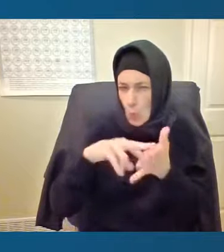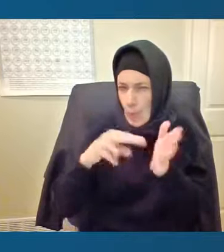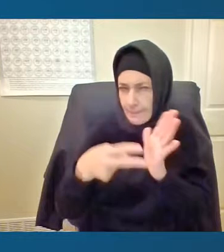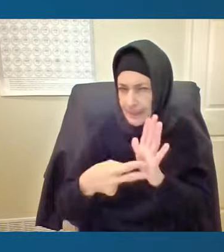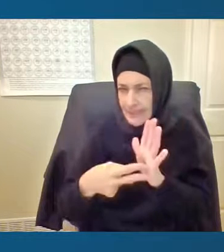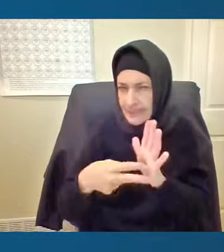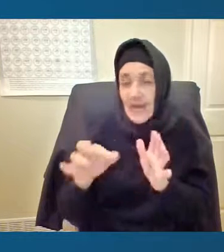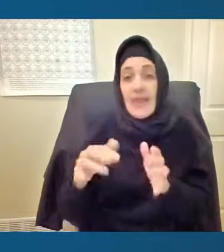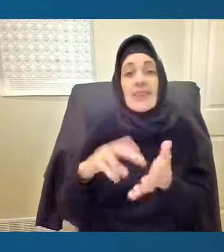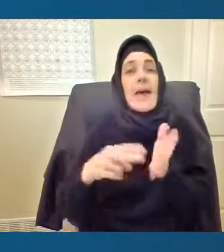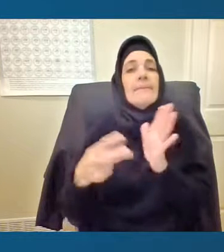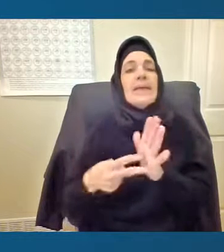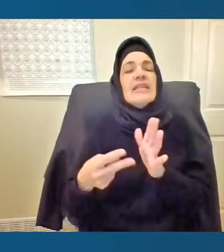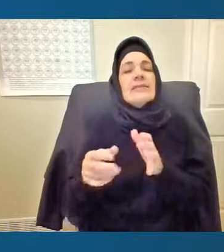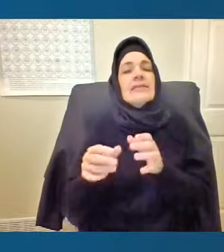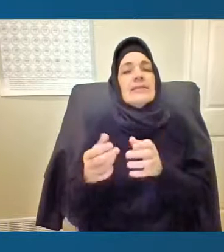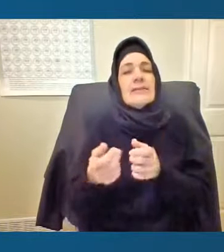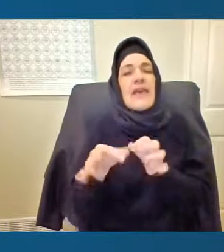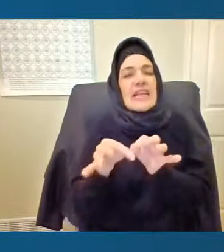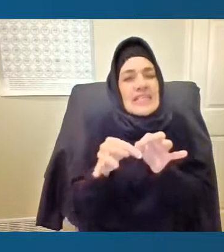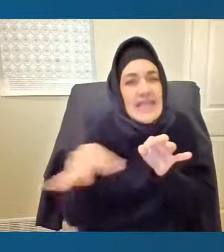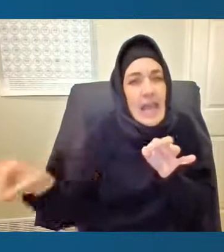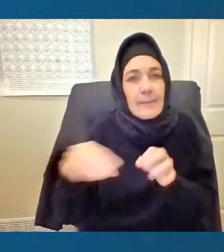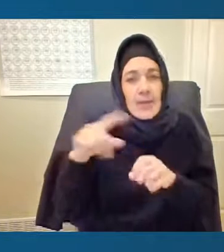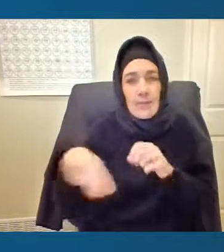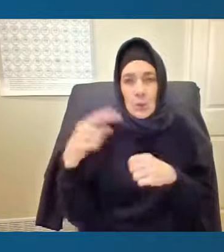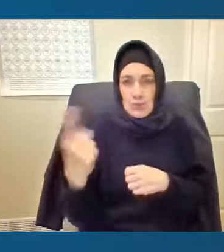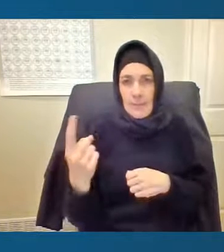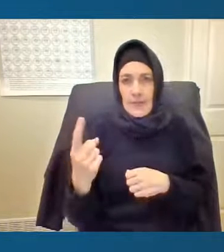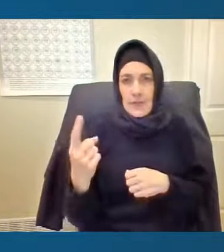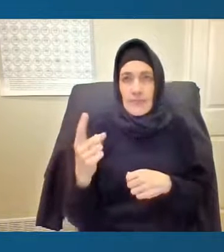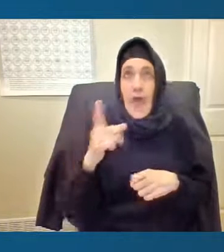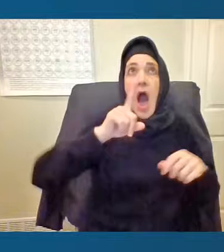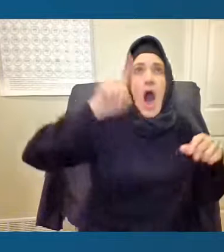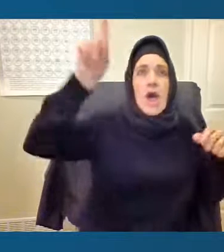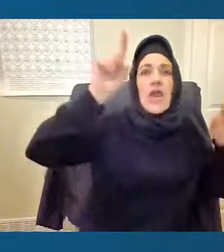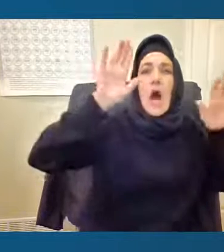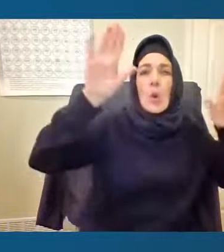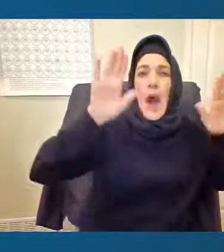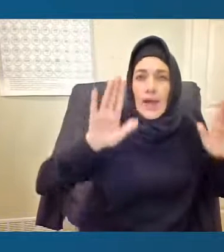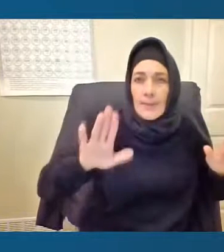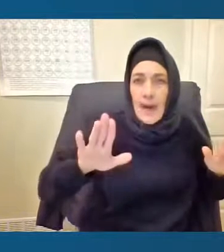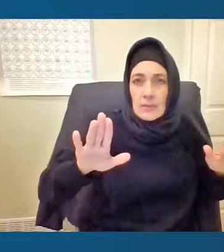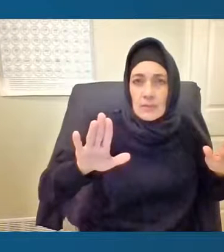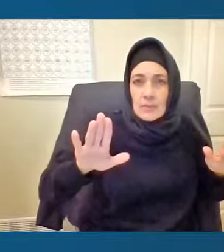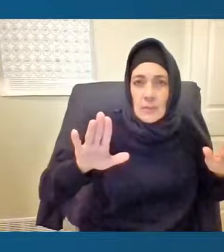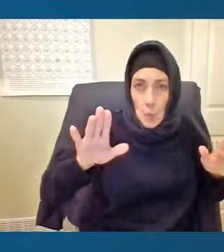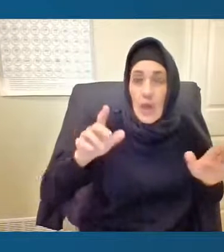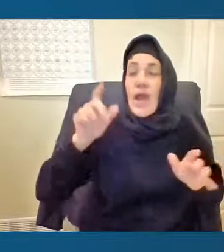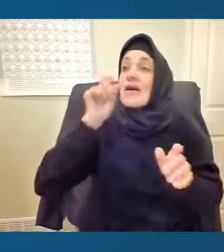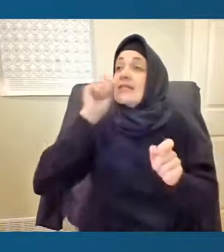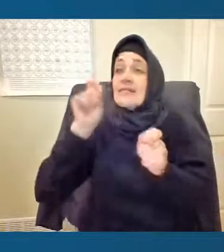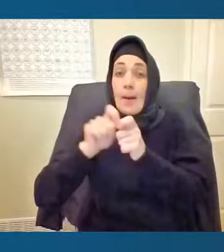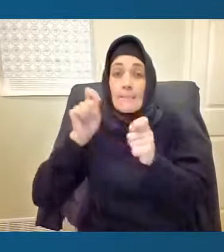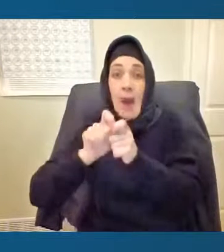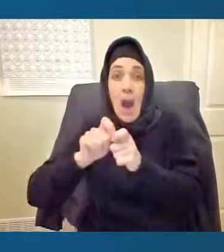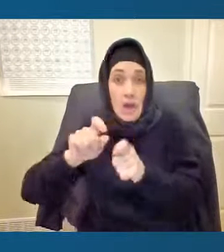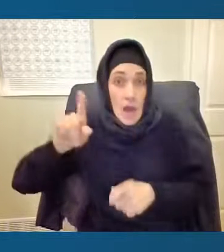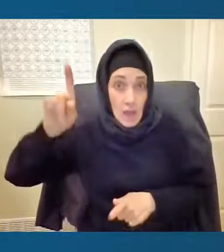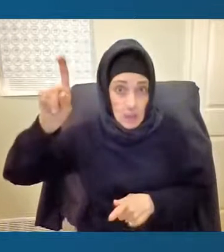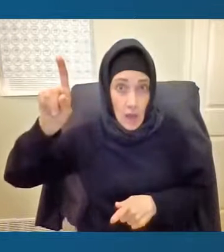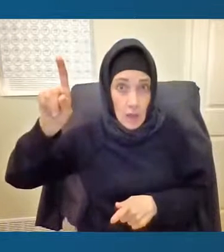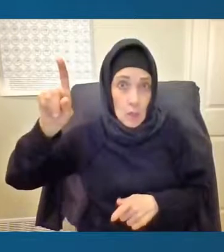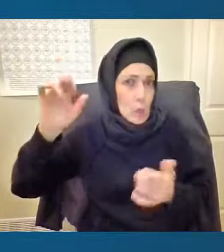Allahu Akbar, right? Subhanallah. Those are statements. It's like a mubtada khabar. It's a subject predicate statement.